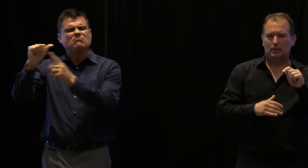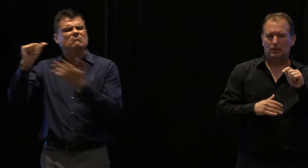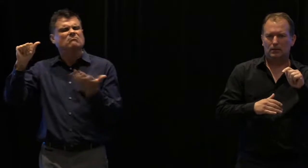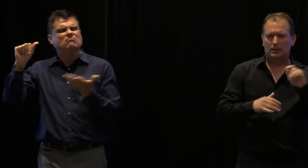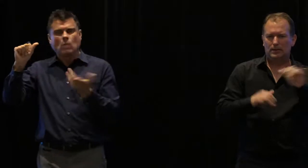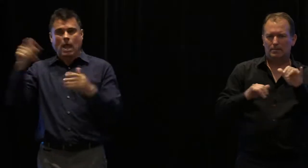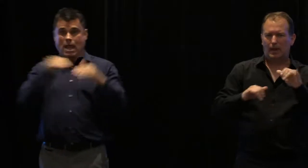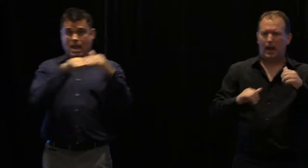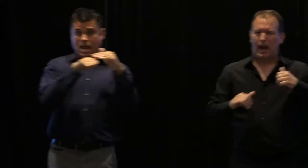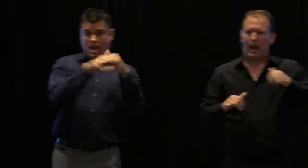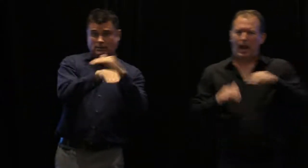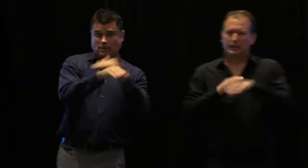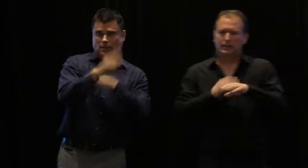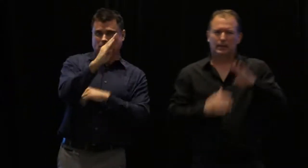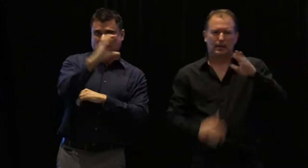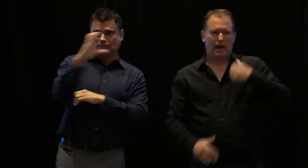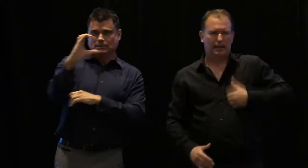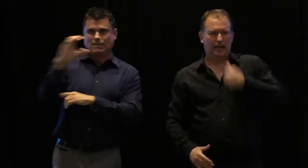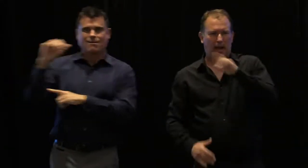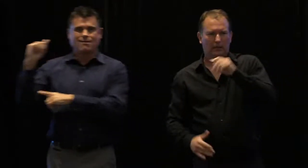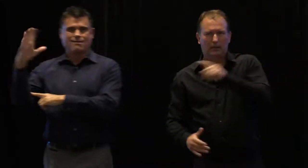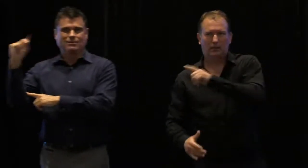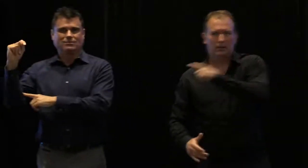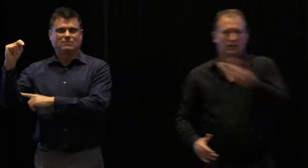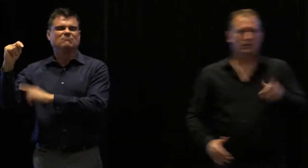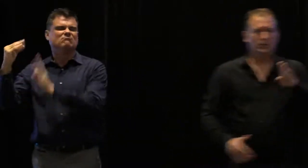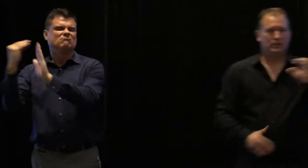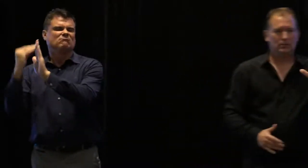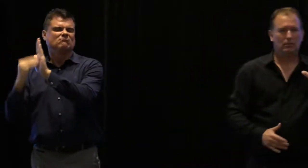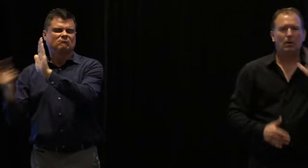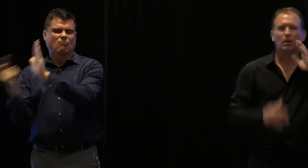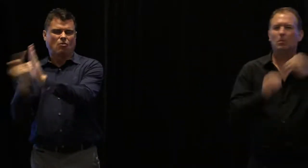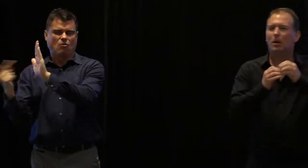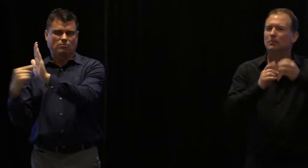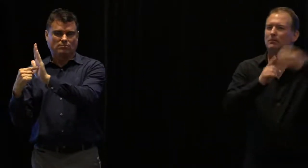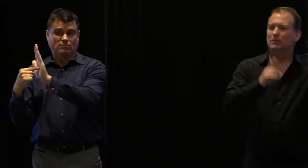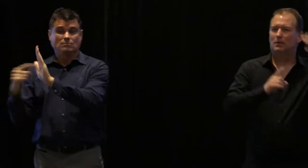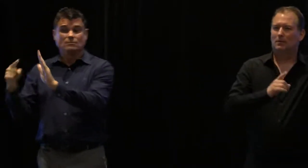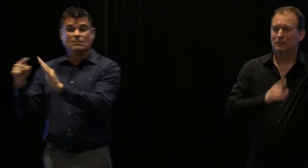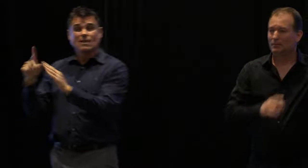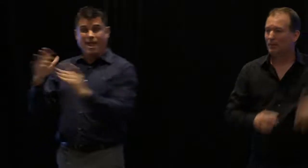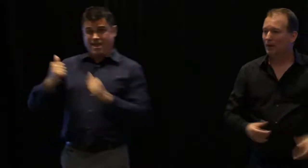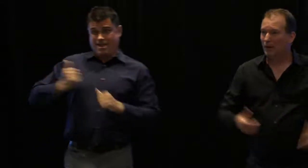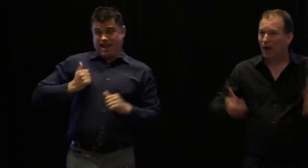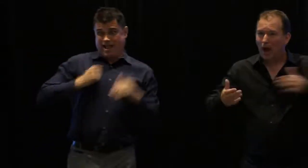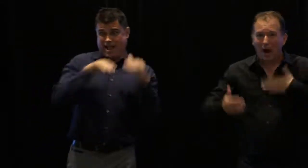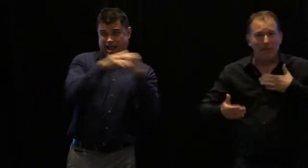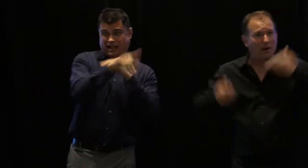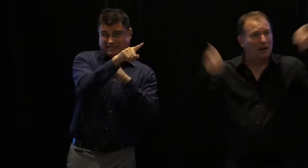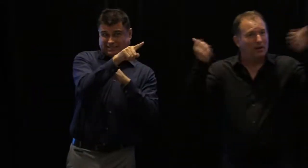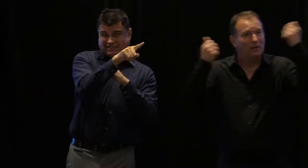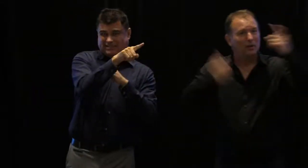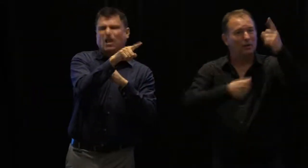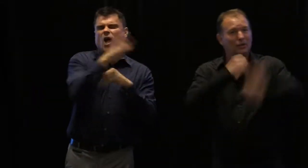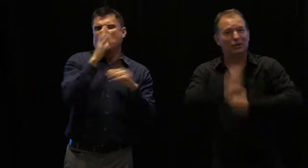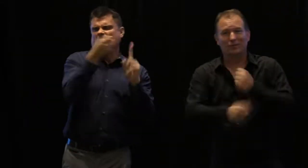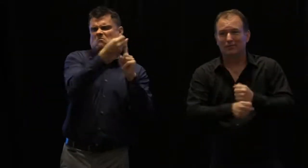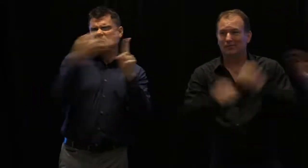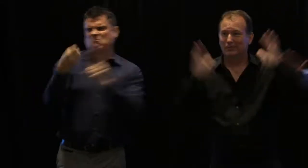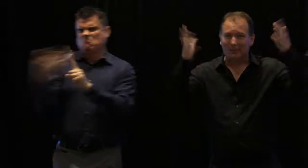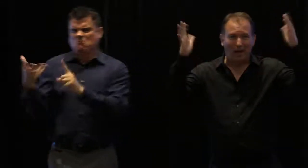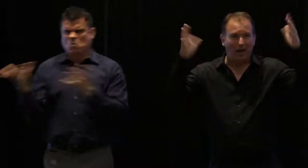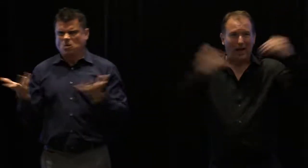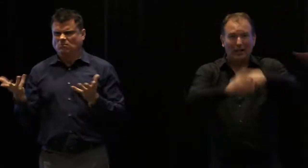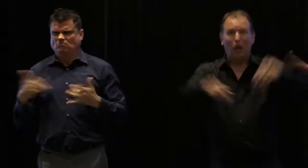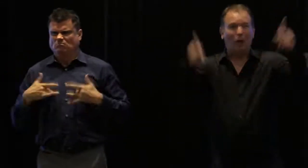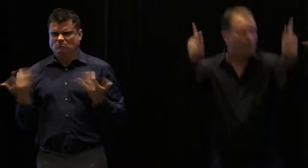the ABCA came into being. So there was the Accessible Canada Act, the ACA, and so now it's